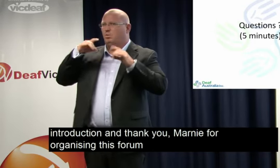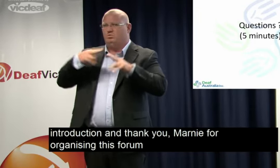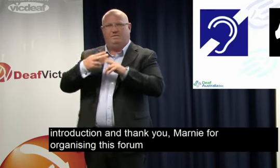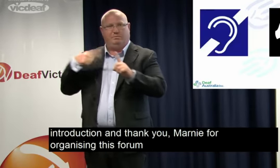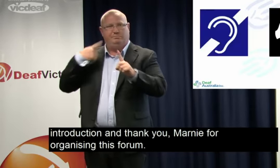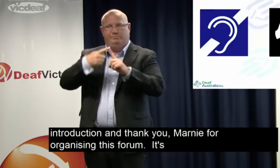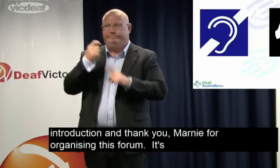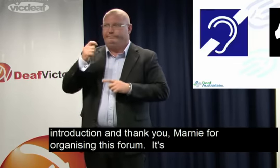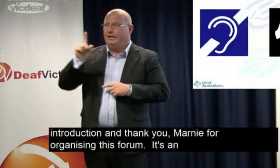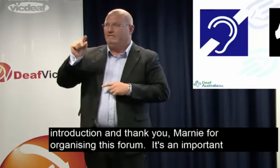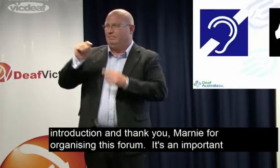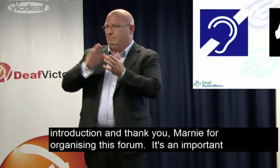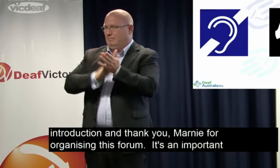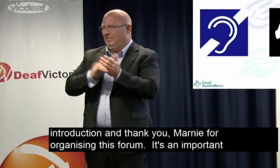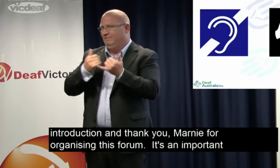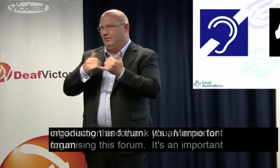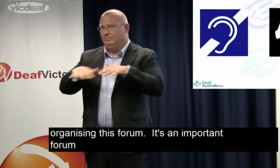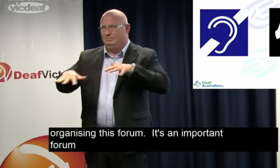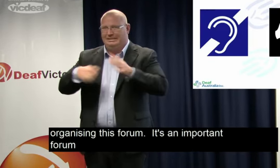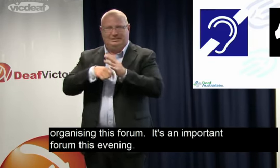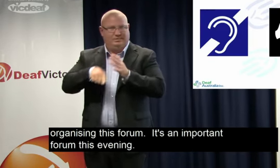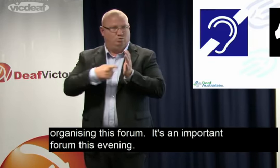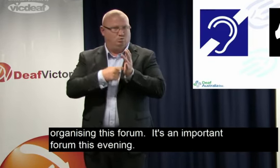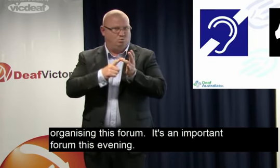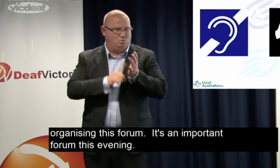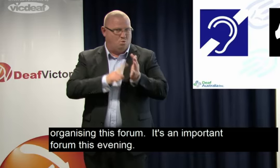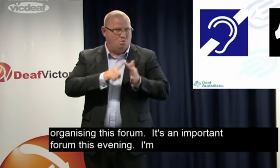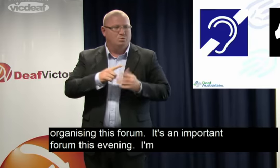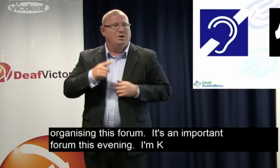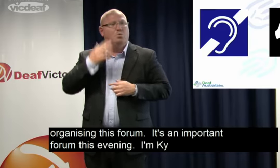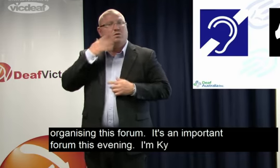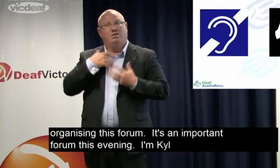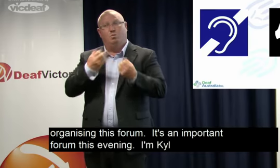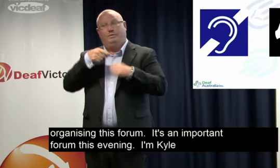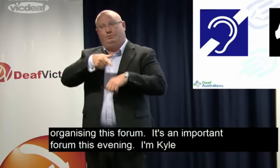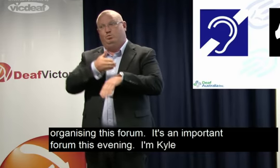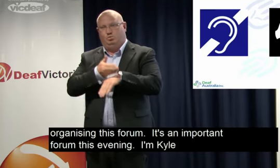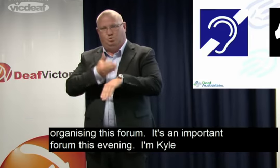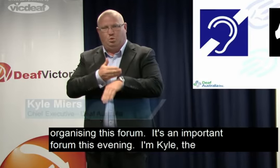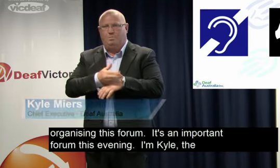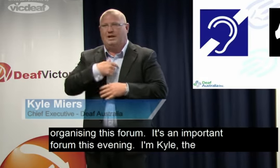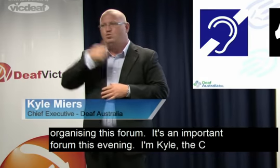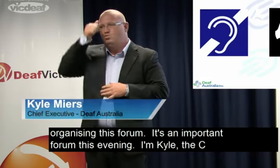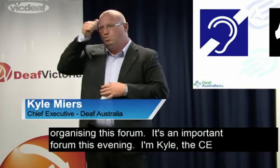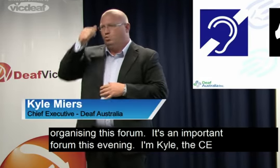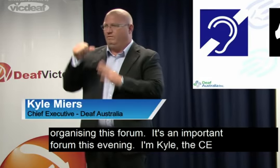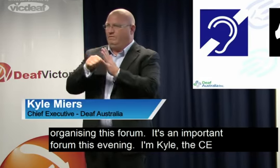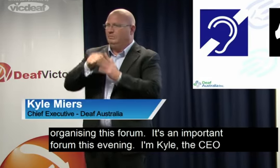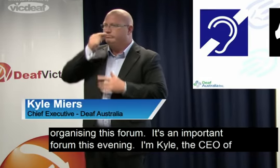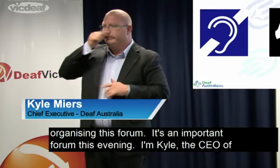Kyle Mears, CEO of Deaf Australia, and have been for the last 11 months, and I've been very busy in this role. When I came into the role, I knew